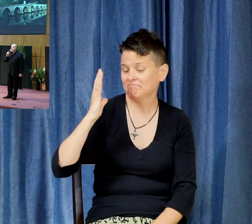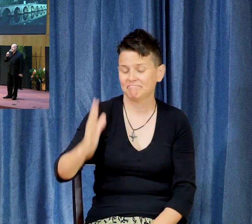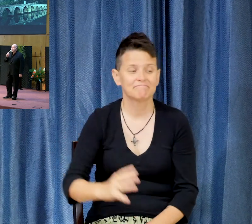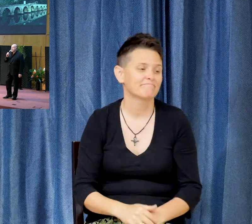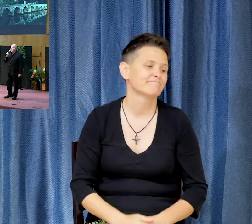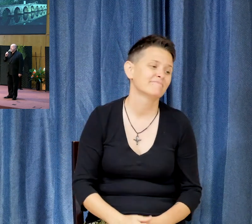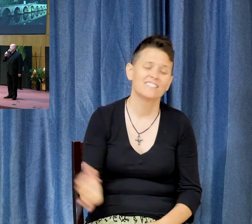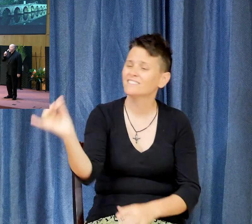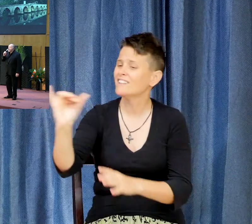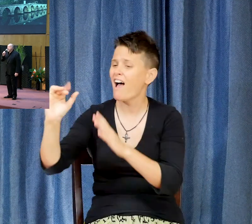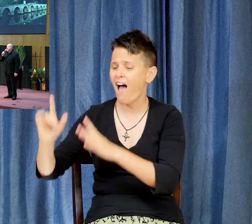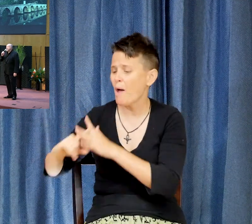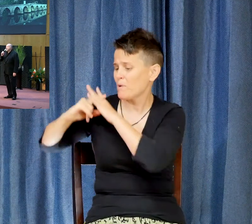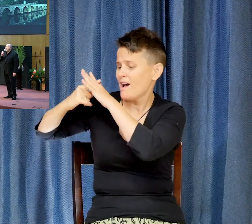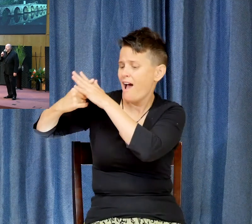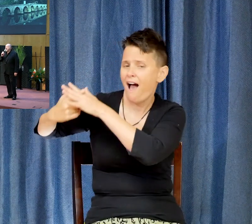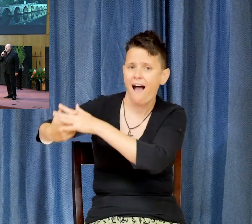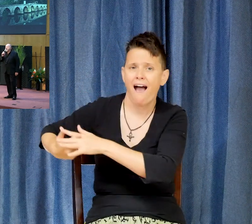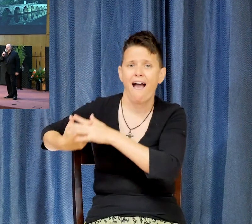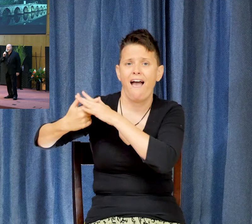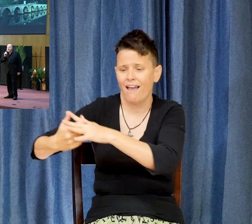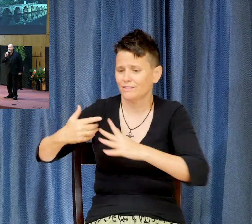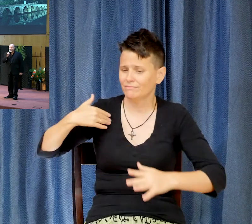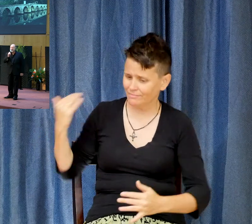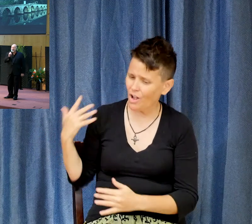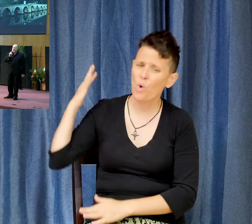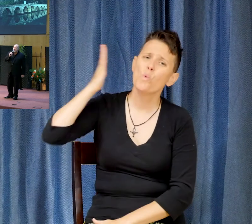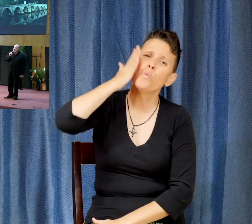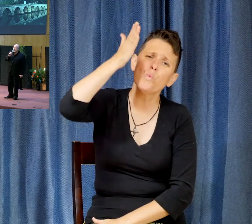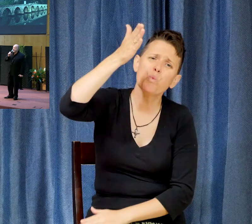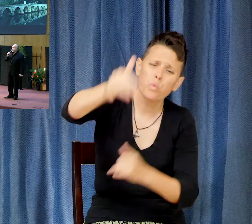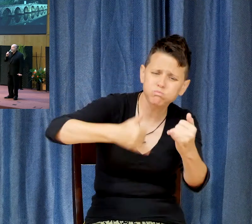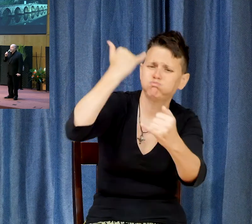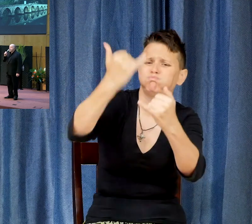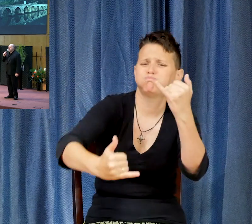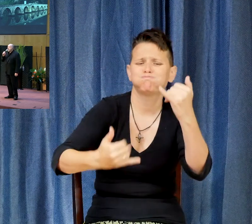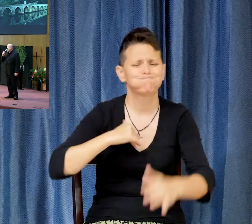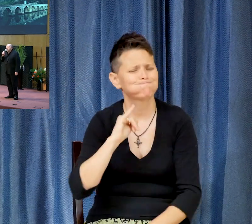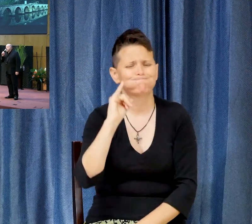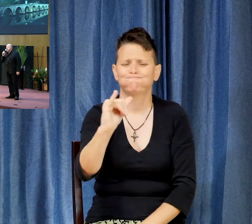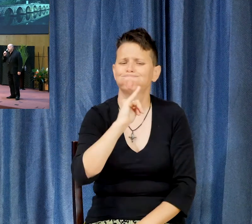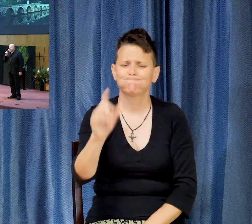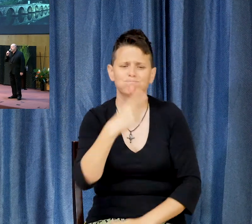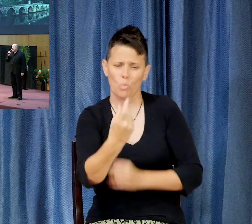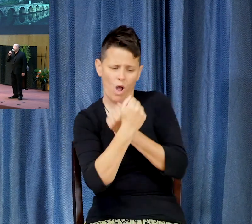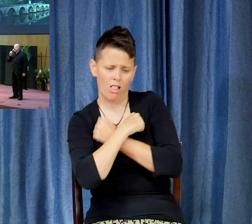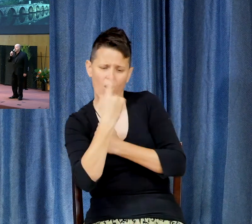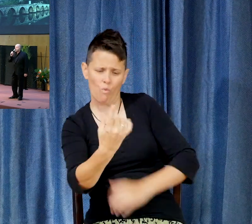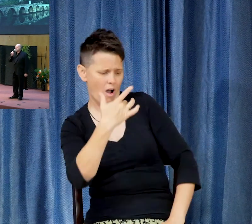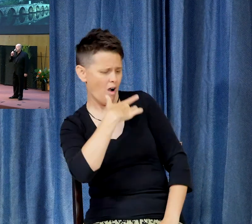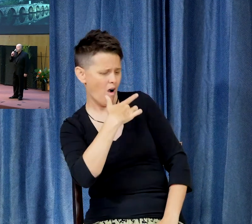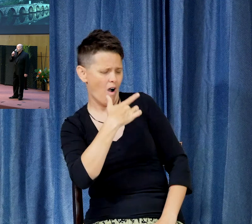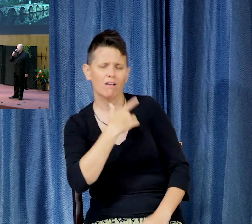As it was in the beginning, so shall it be in the end. Oh, give thanks and